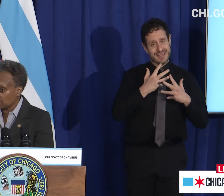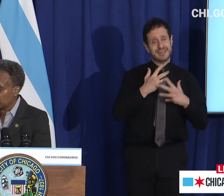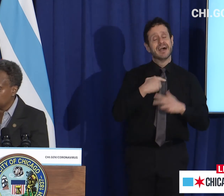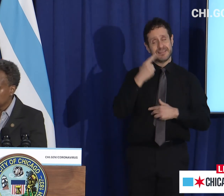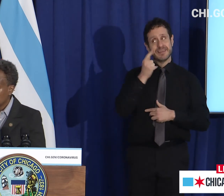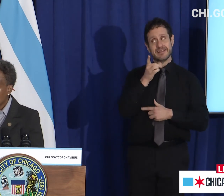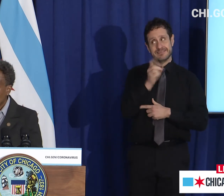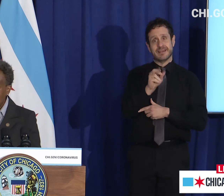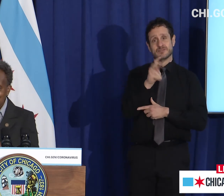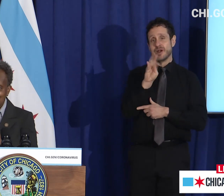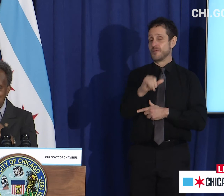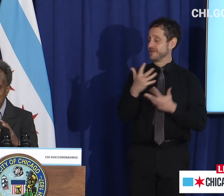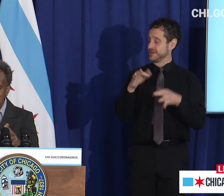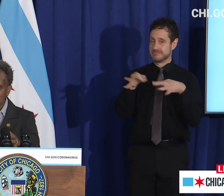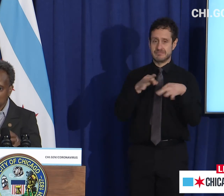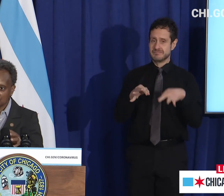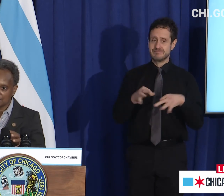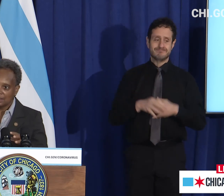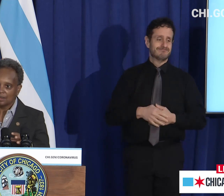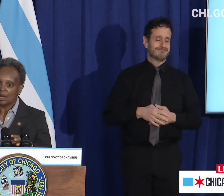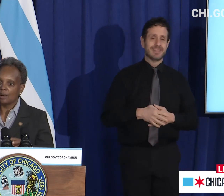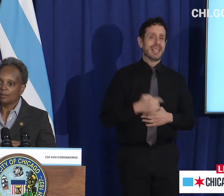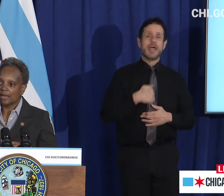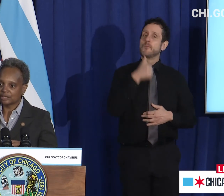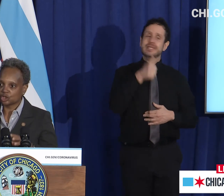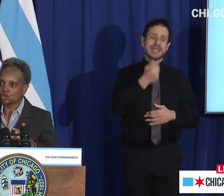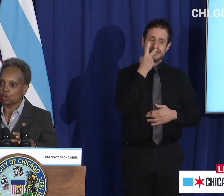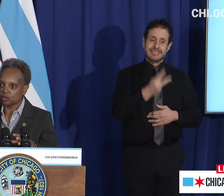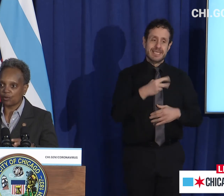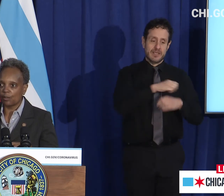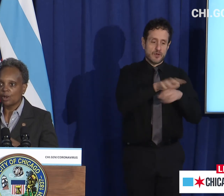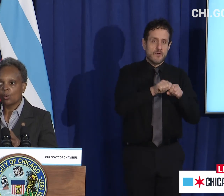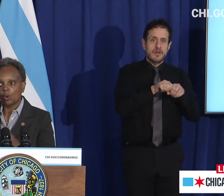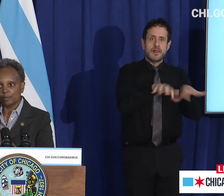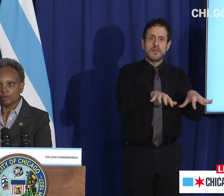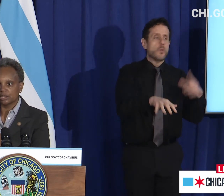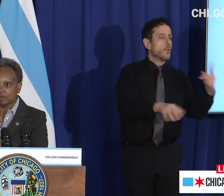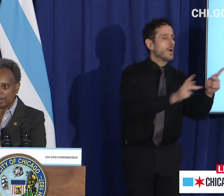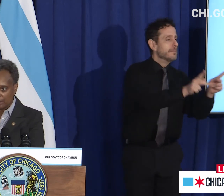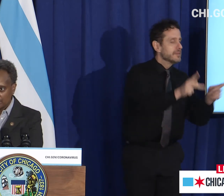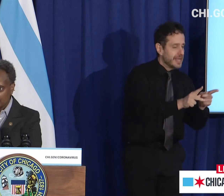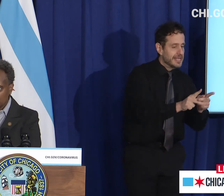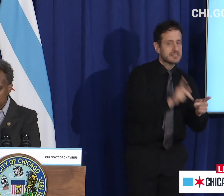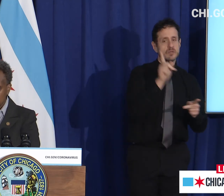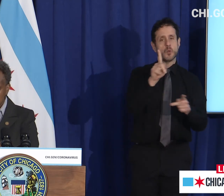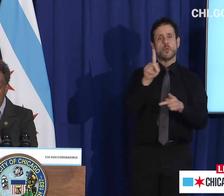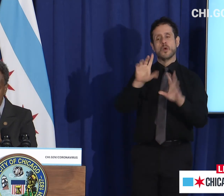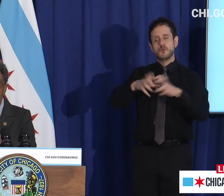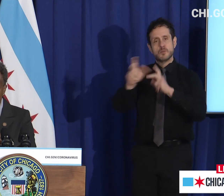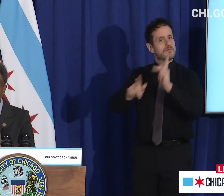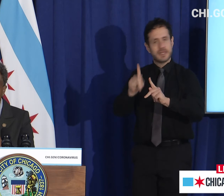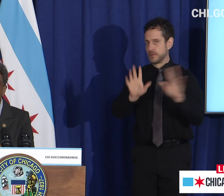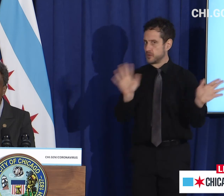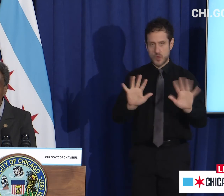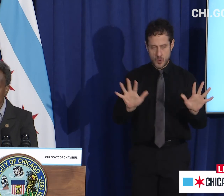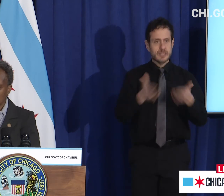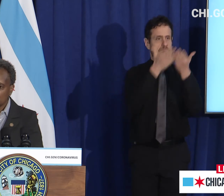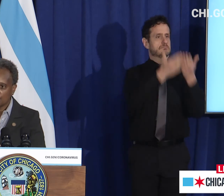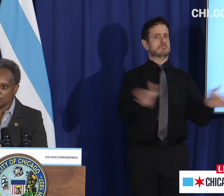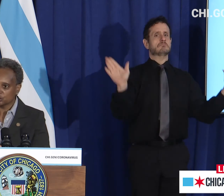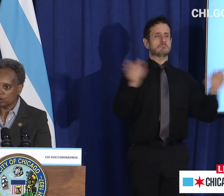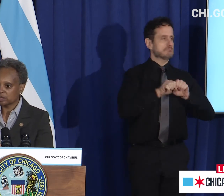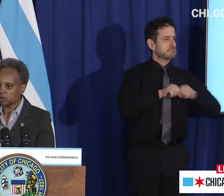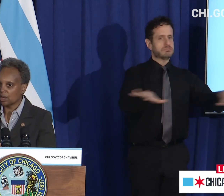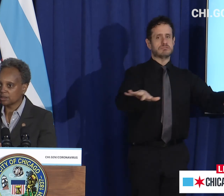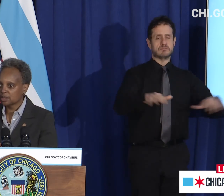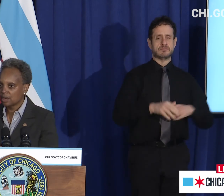makes plain, we're not seeing this as a source from one particular area. So going to the question of